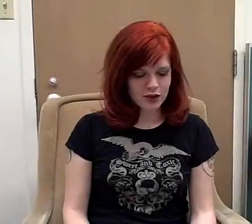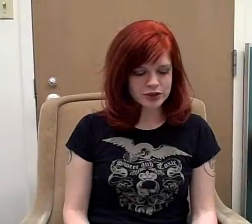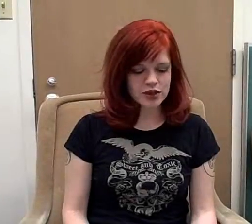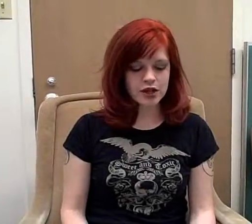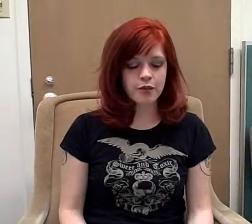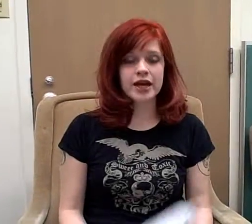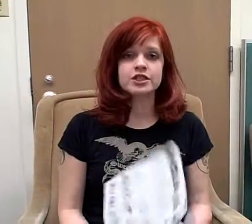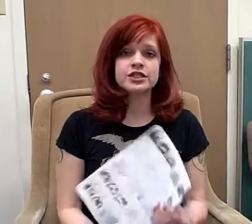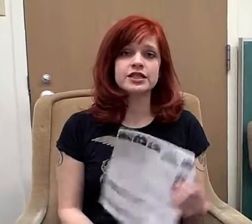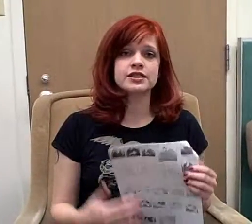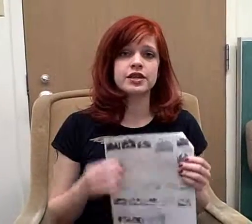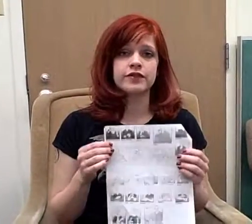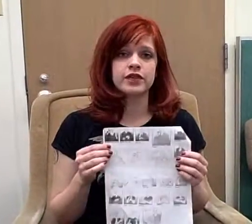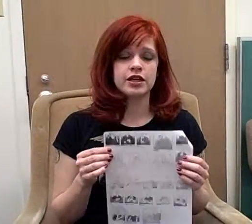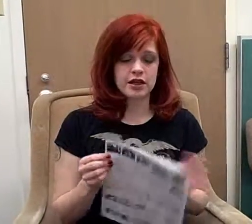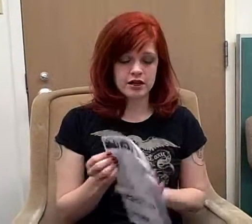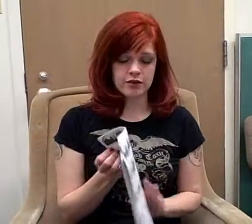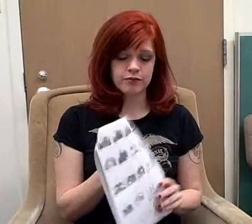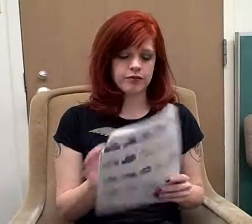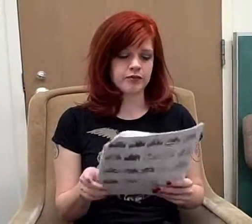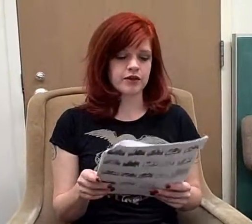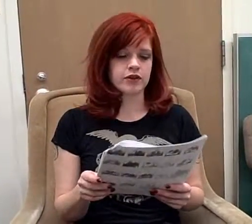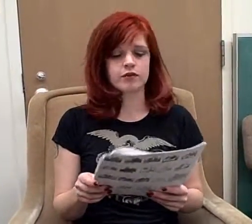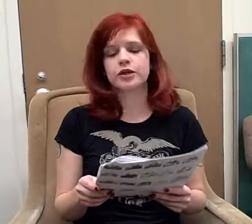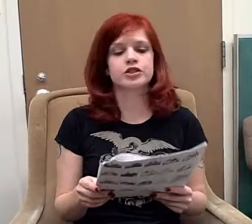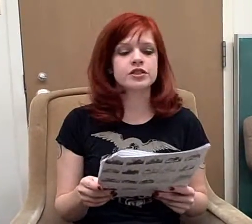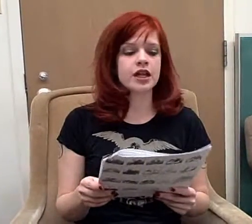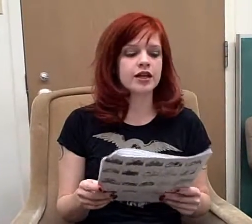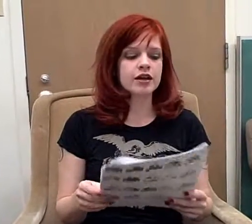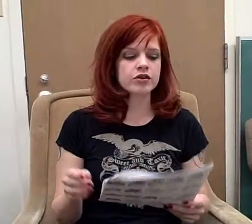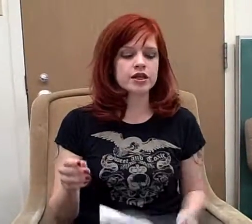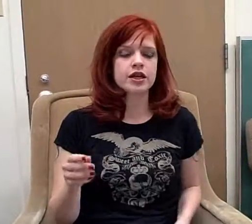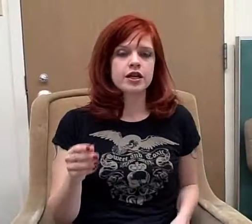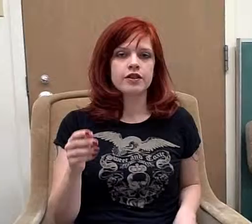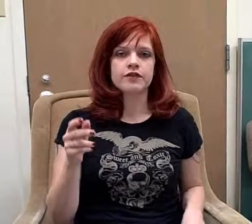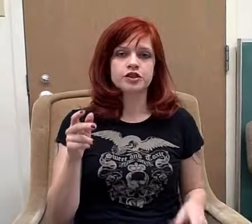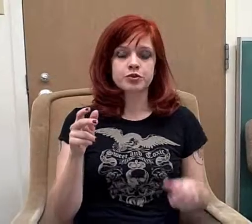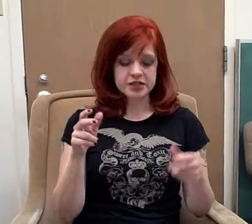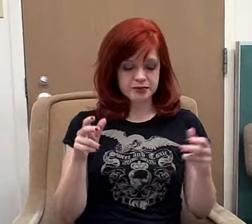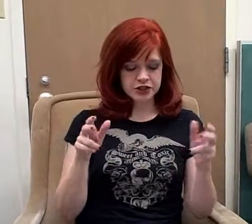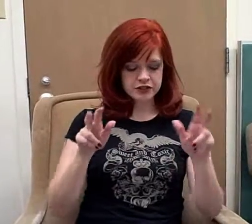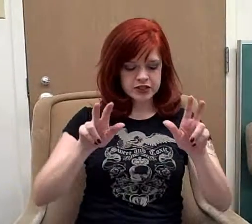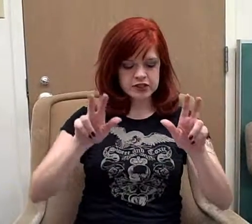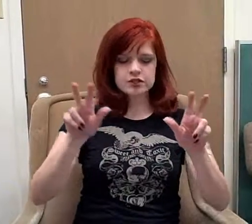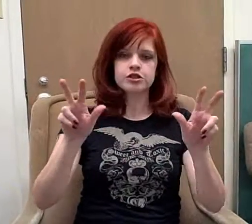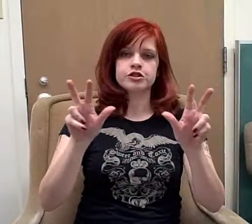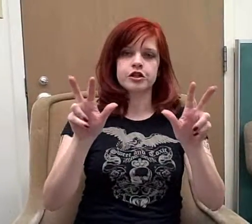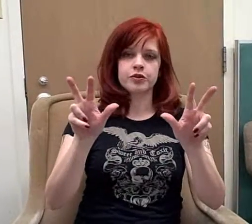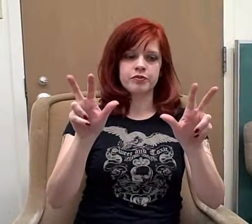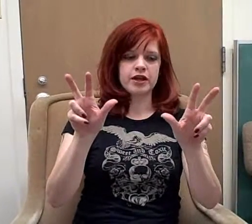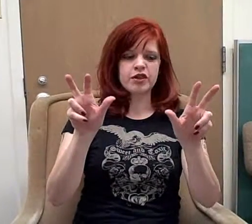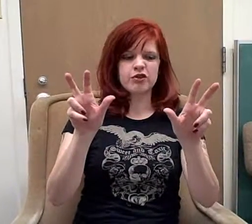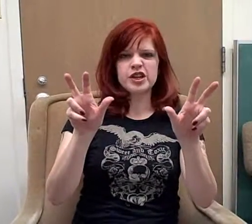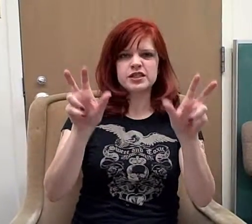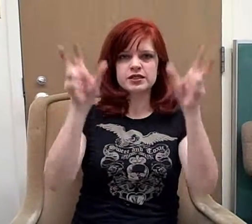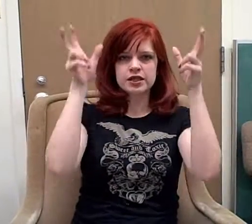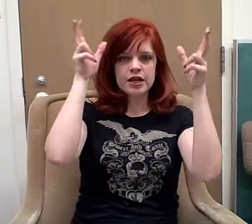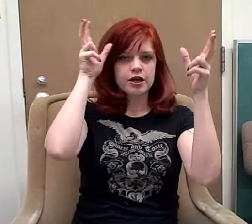Okay, we're starting on page 6 of the pictures in the handout. First one is mischievous, and you start with bent threes. You